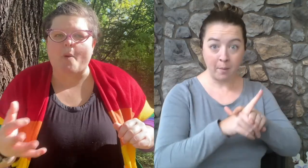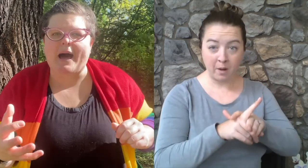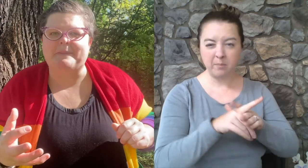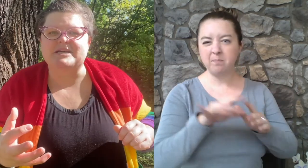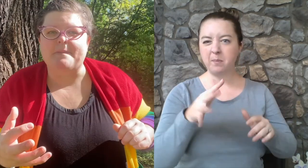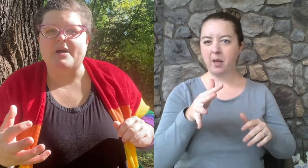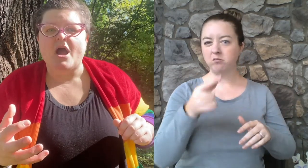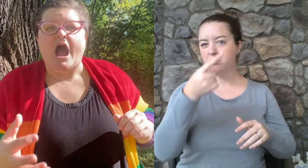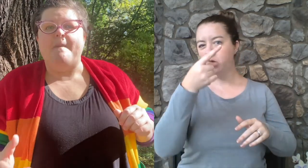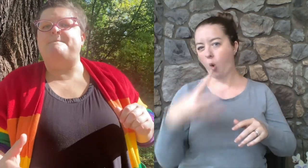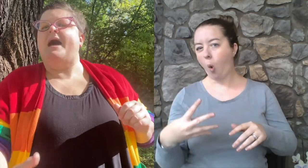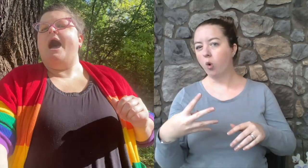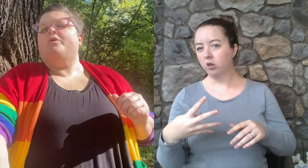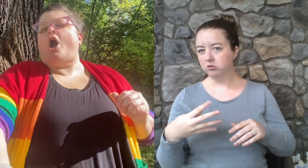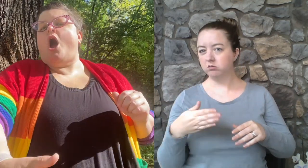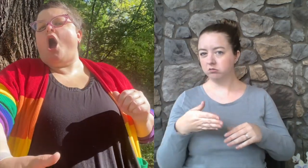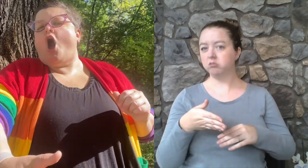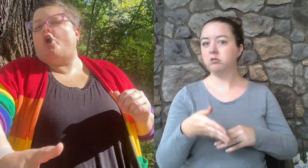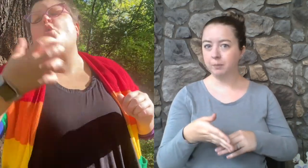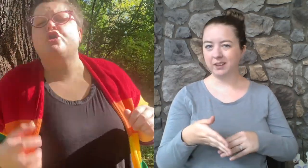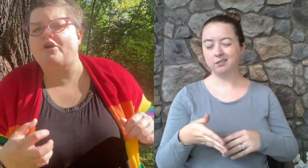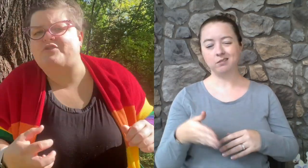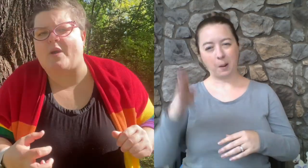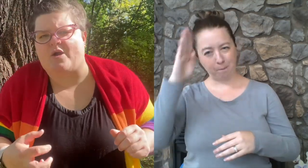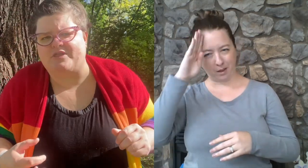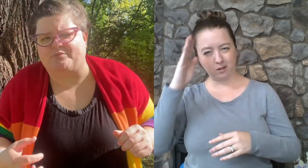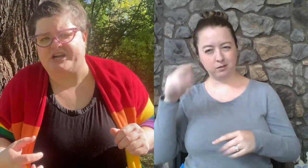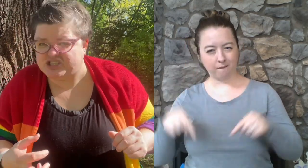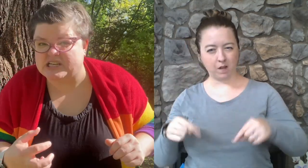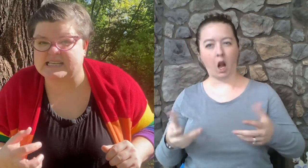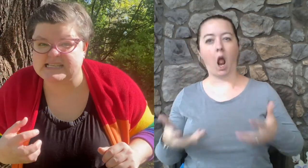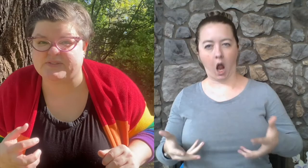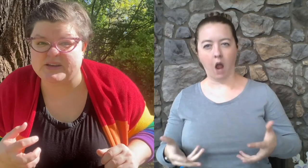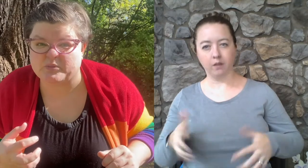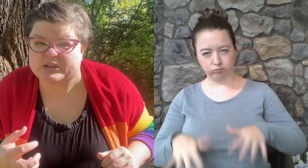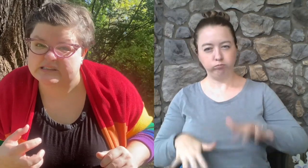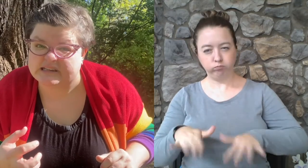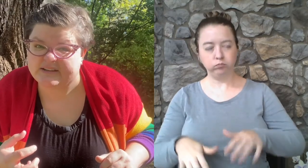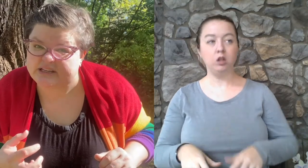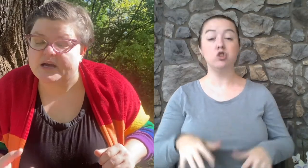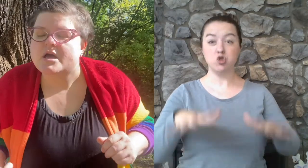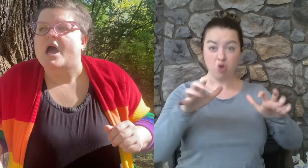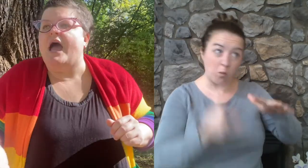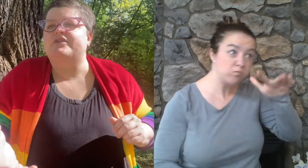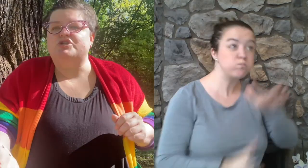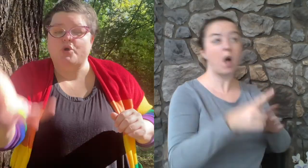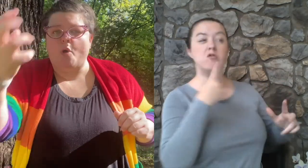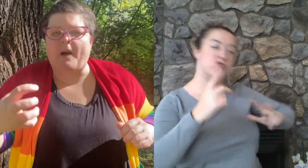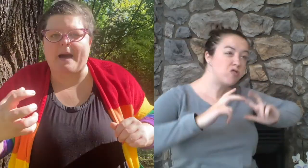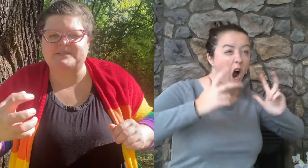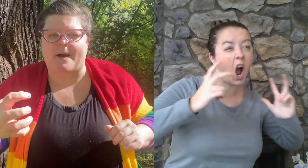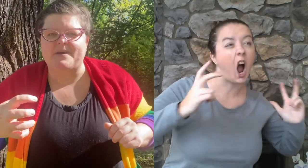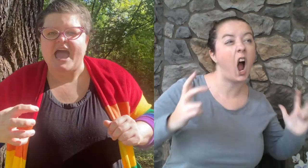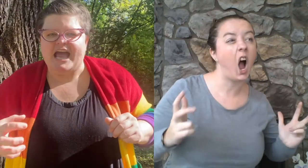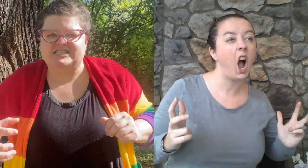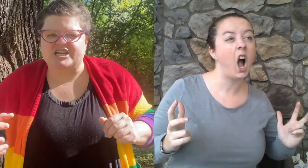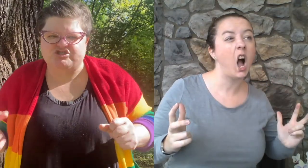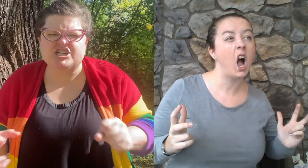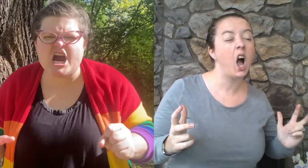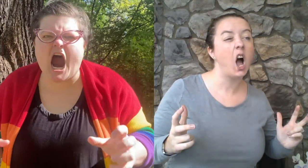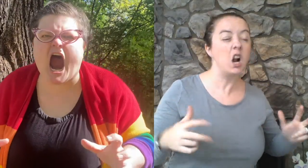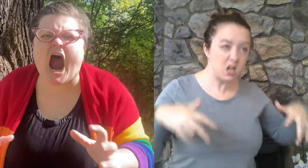troll popped up about a quarter of the way on the bridge, because his feet were a little heavy. And the troll popped up and